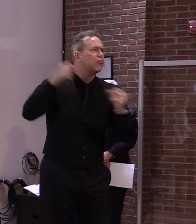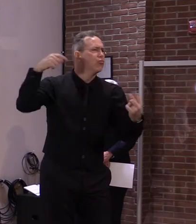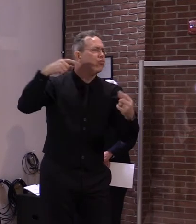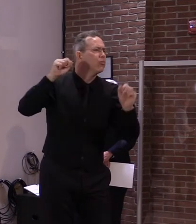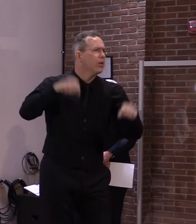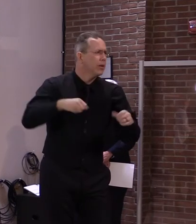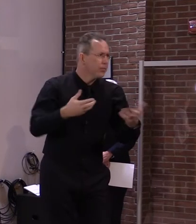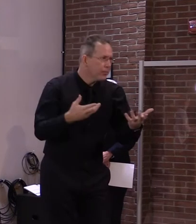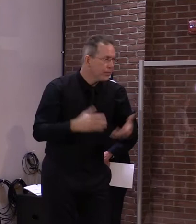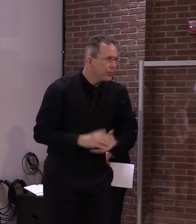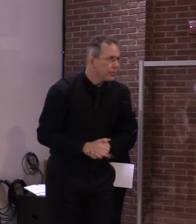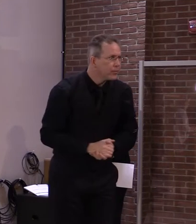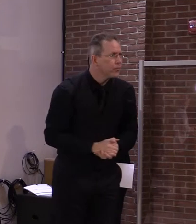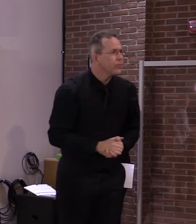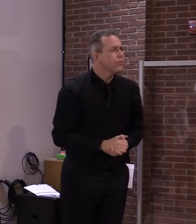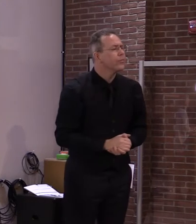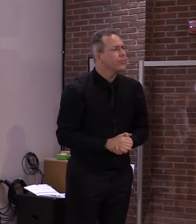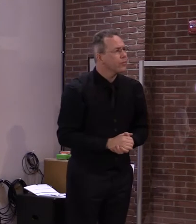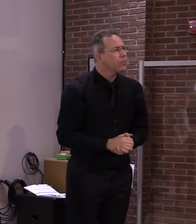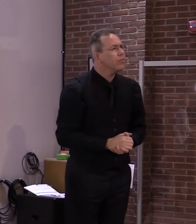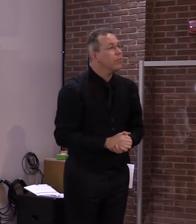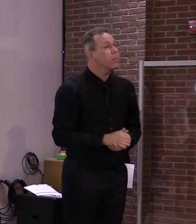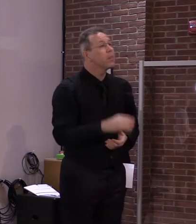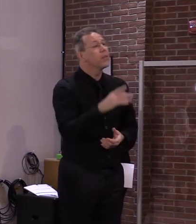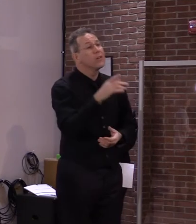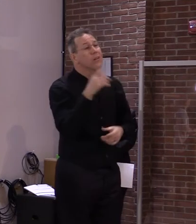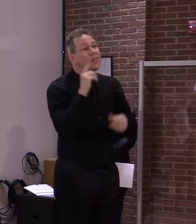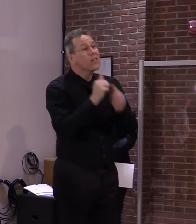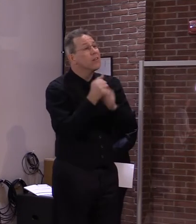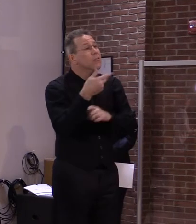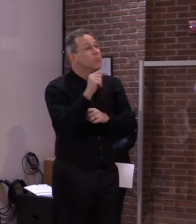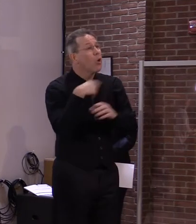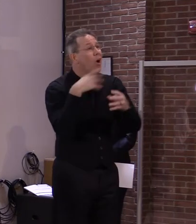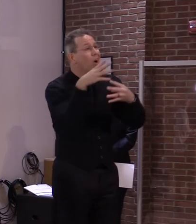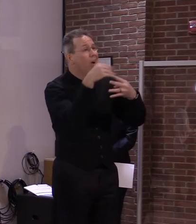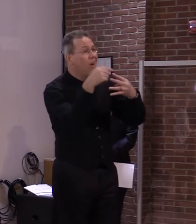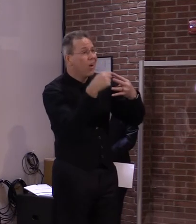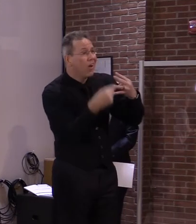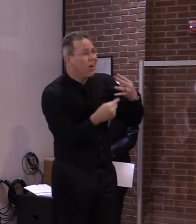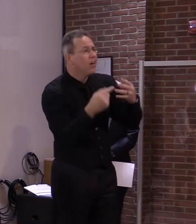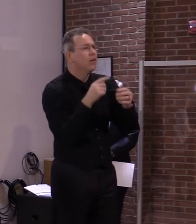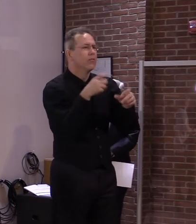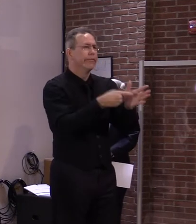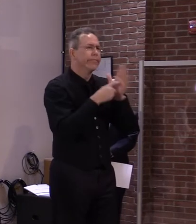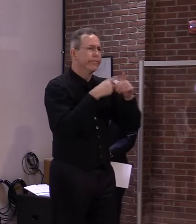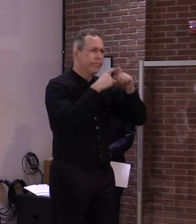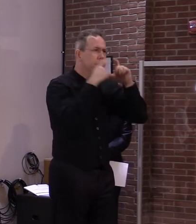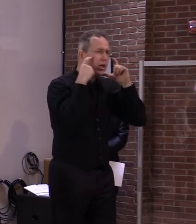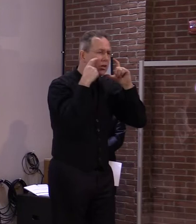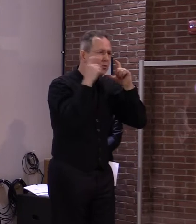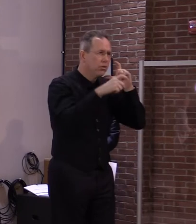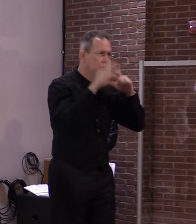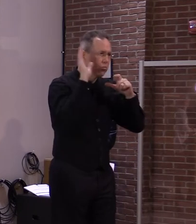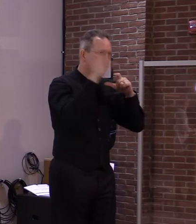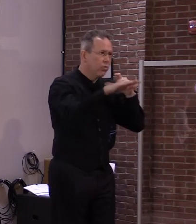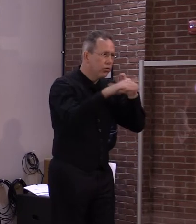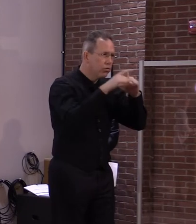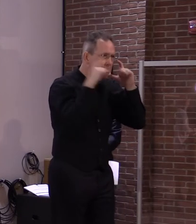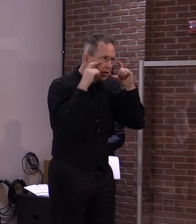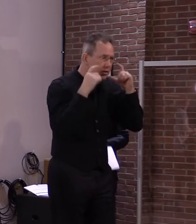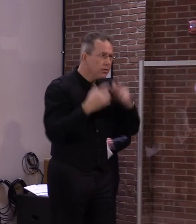officials for indoor sports events updated guidance with additional detail for both school-based and recreational